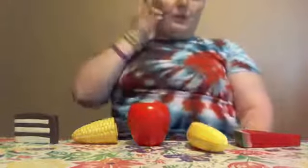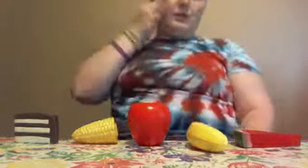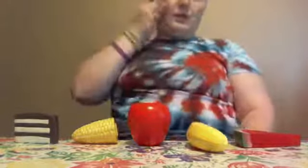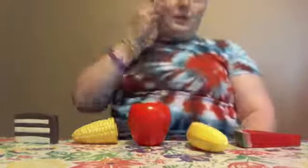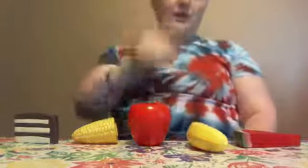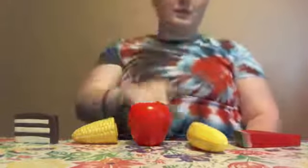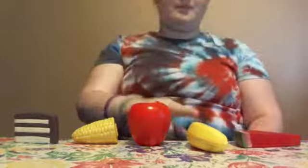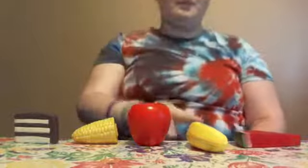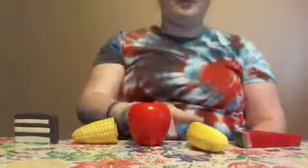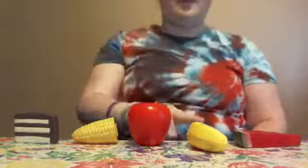Fruit,